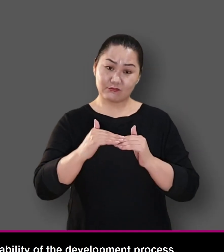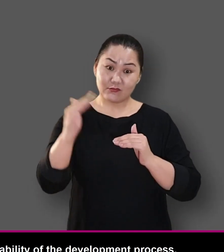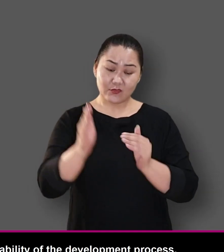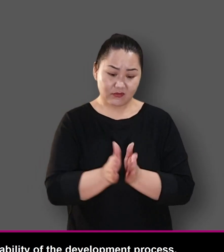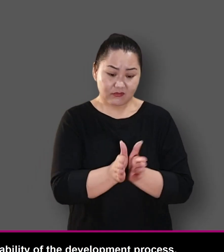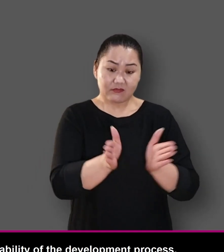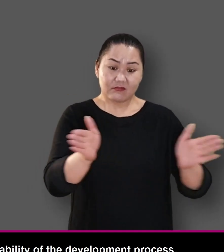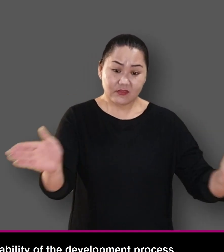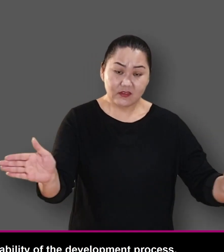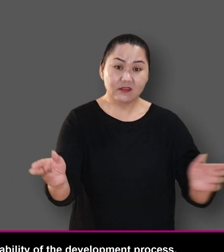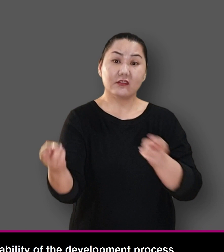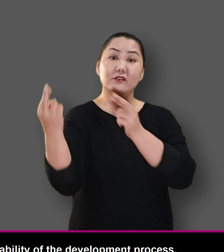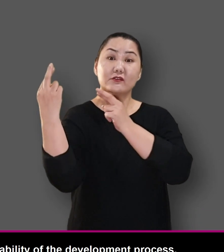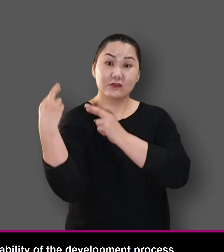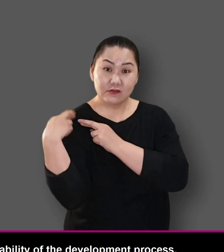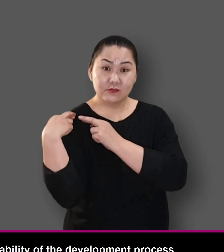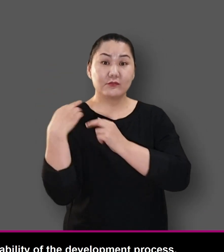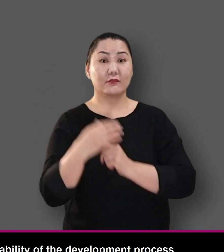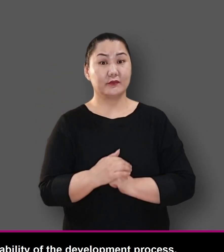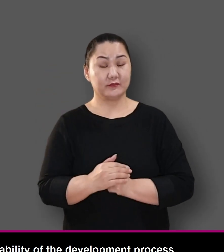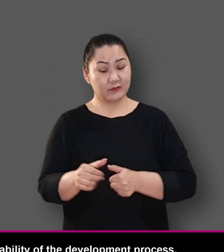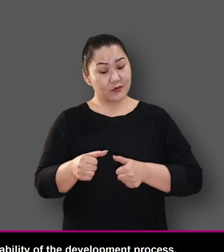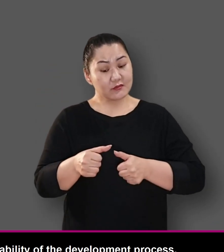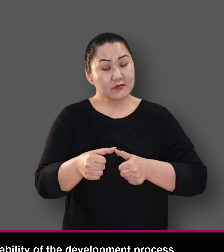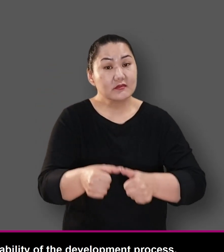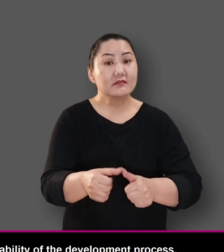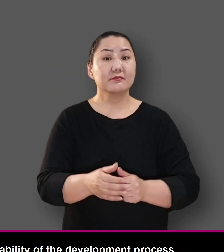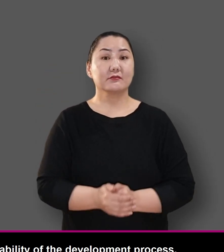Wider ownership and sustainability of the development process.